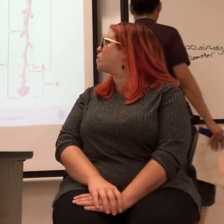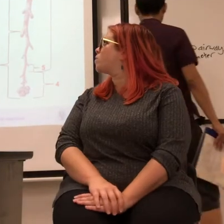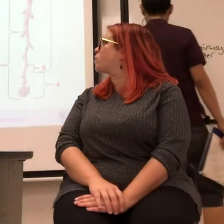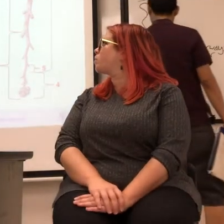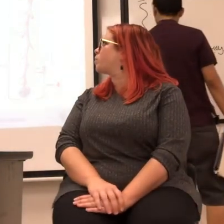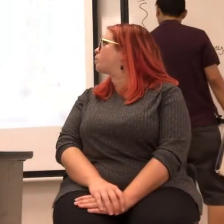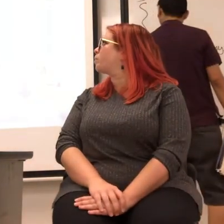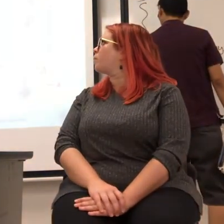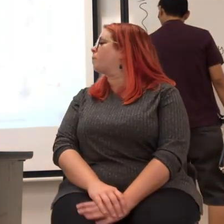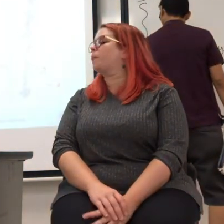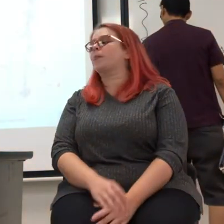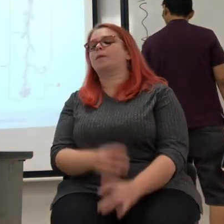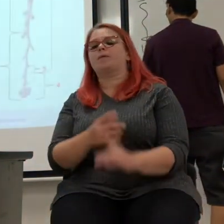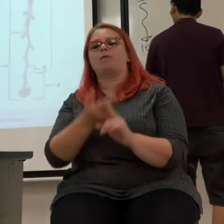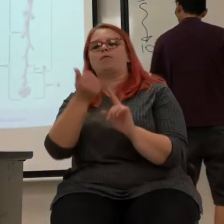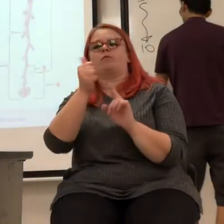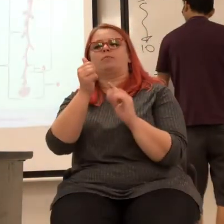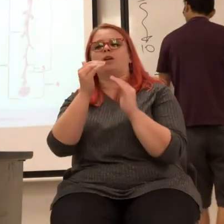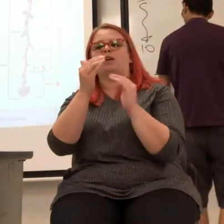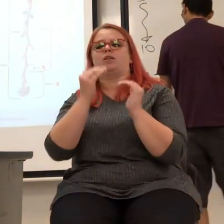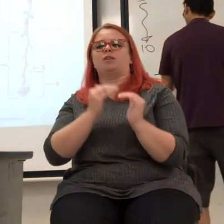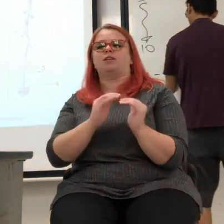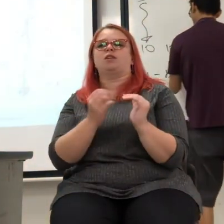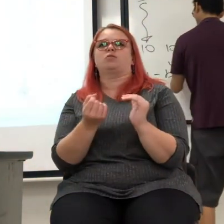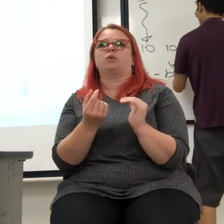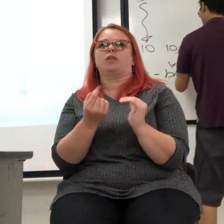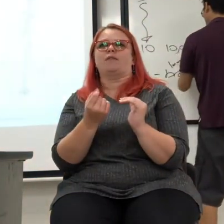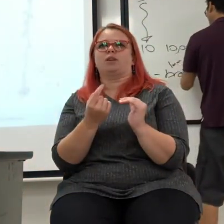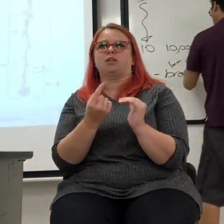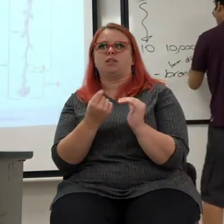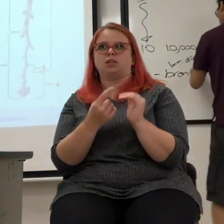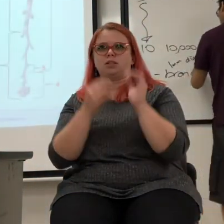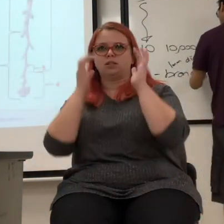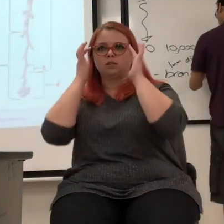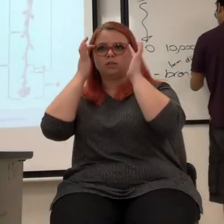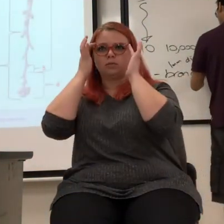So go from 10 to 11,